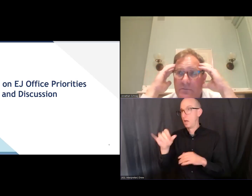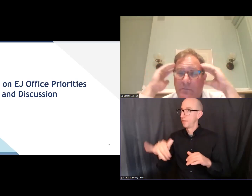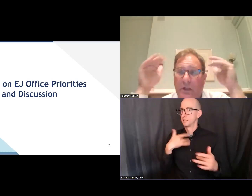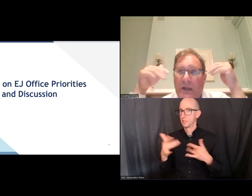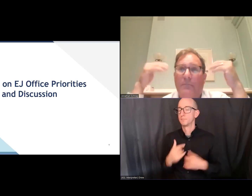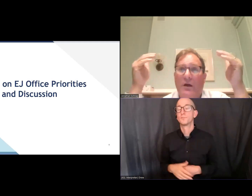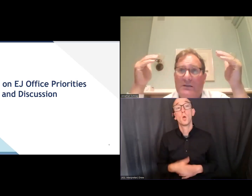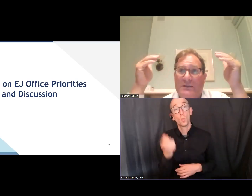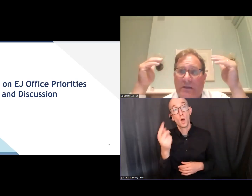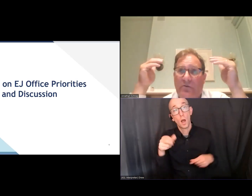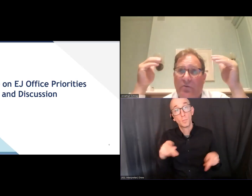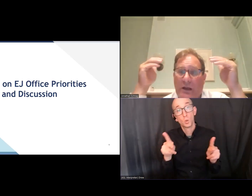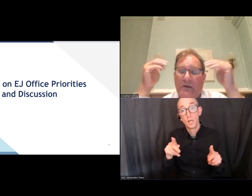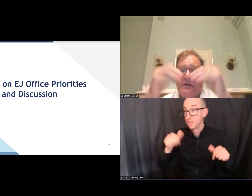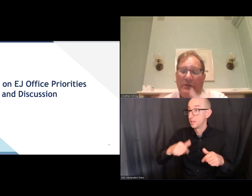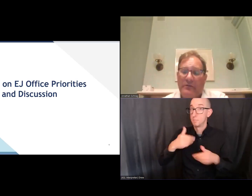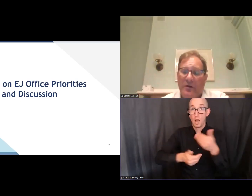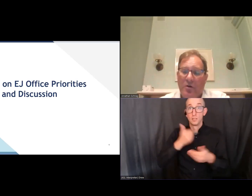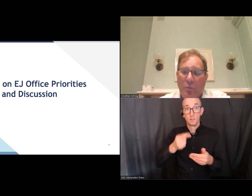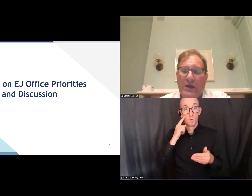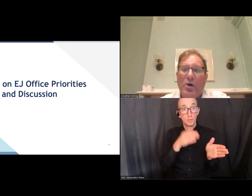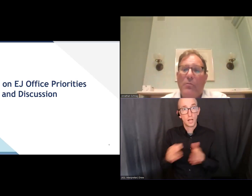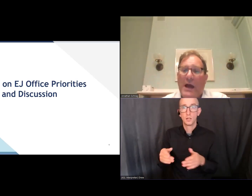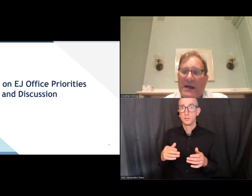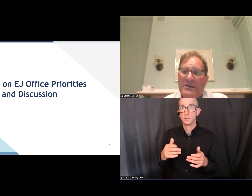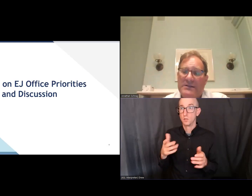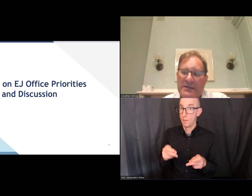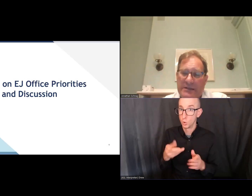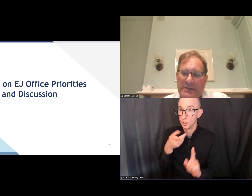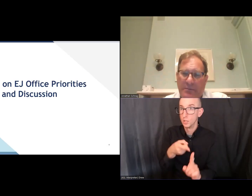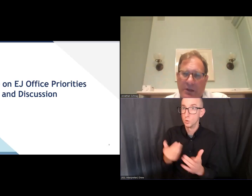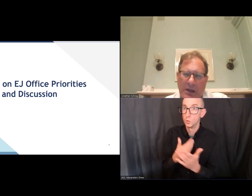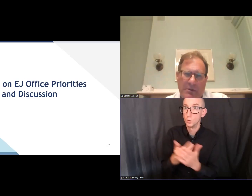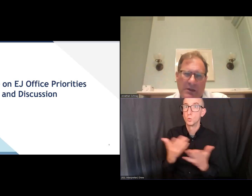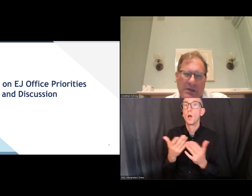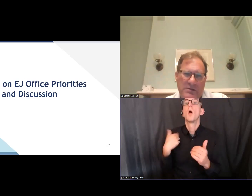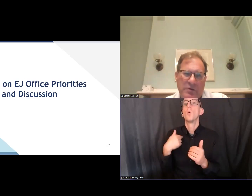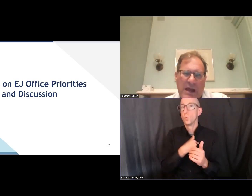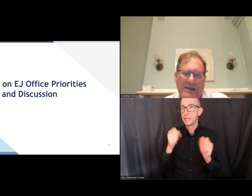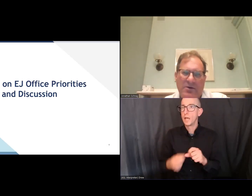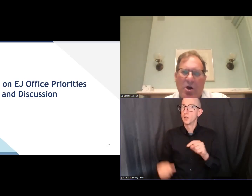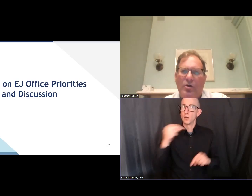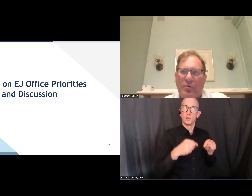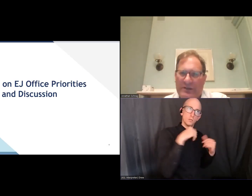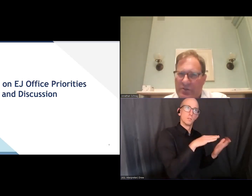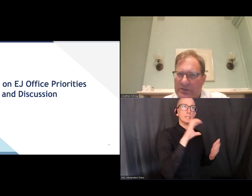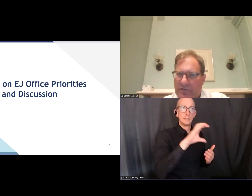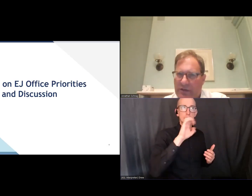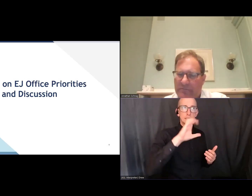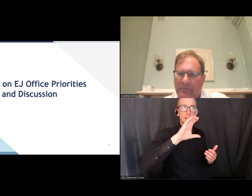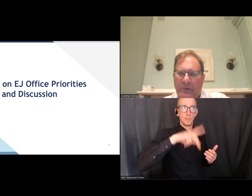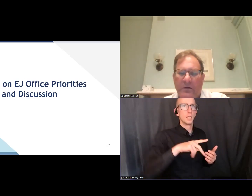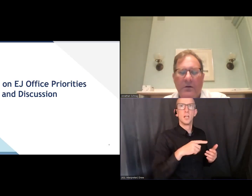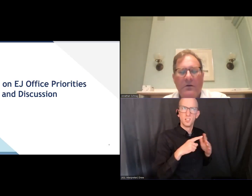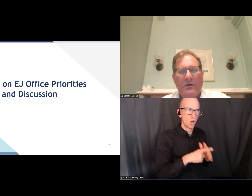this planning process has created is we can go back to the CECP and begin to ask hard questions